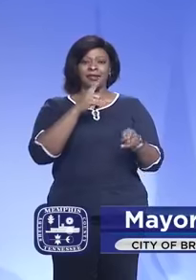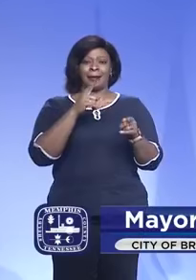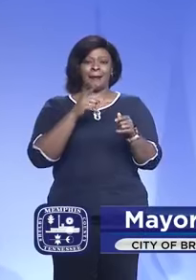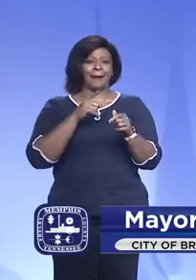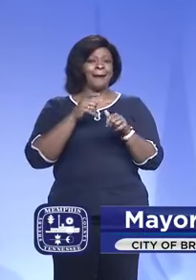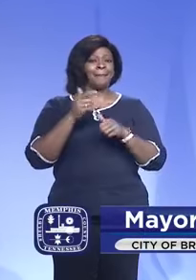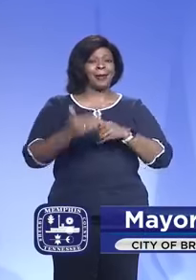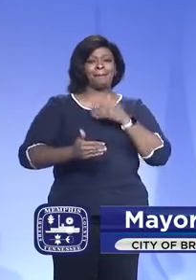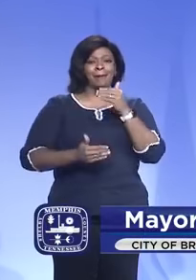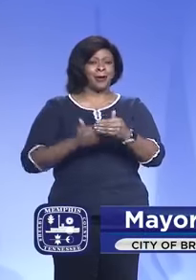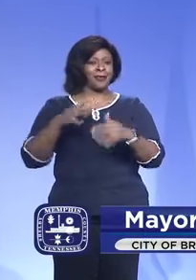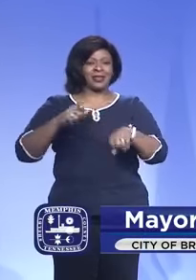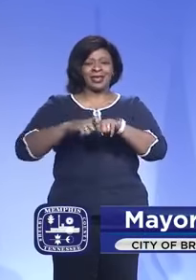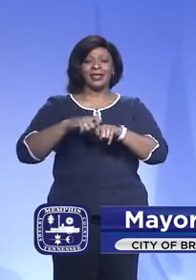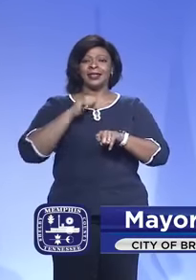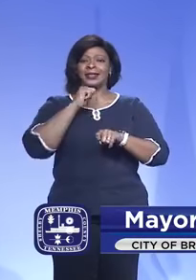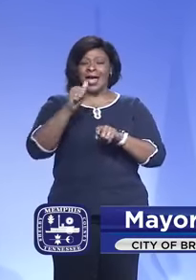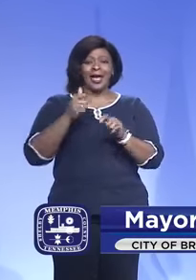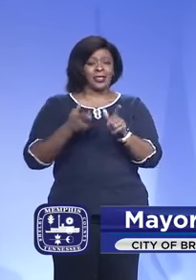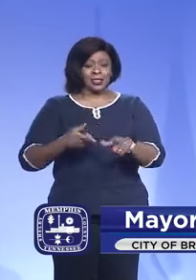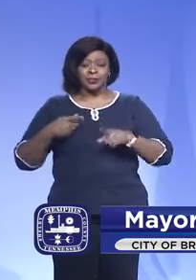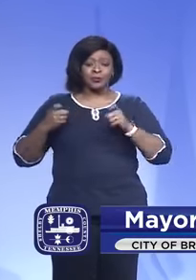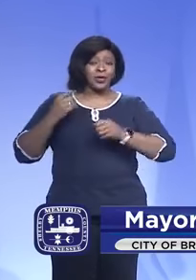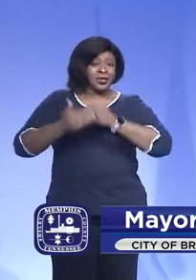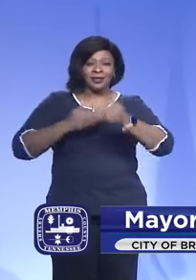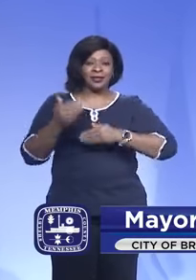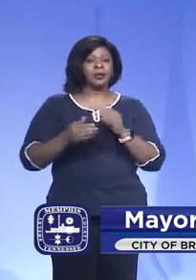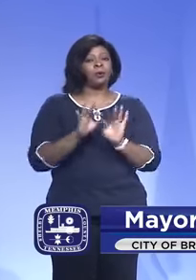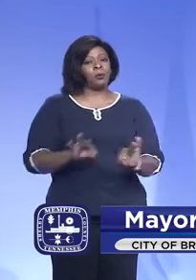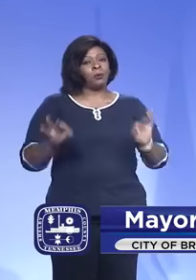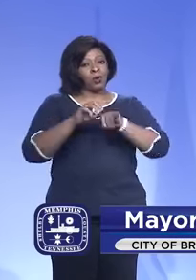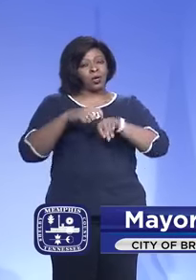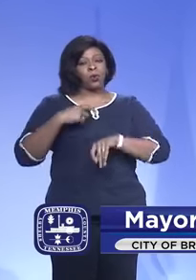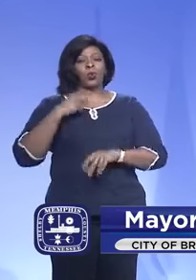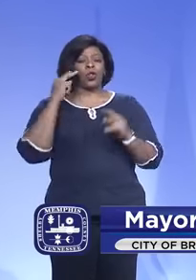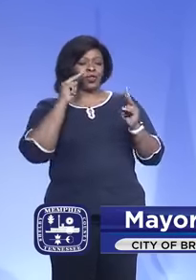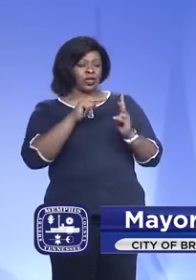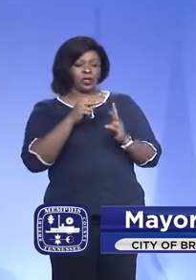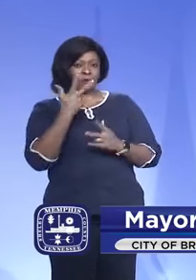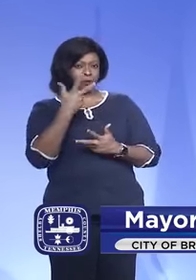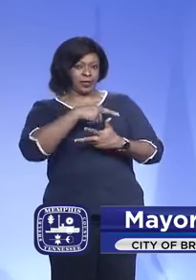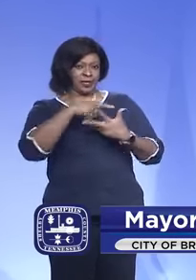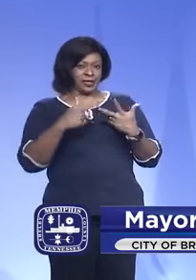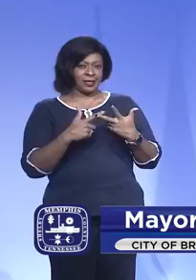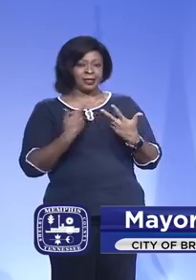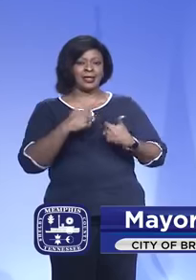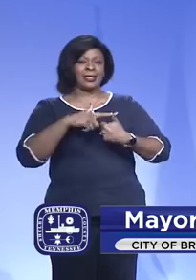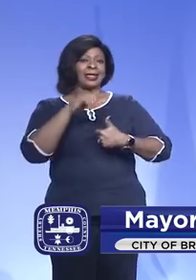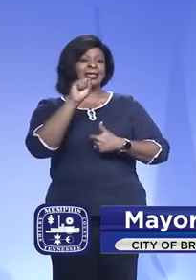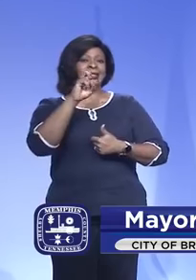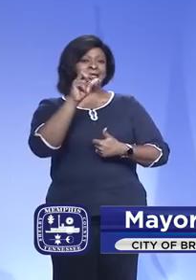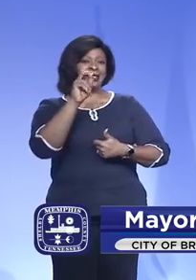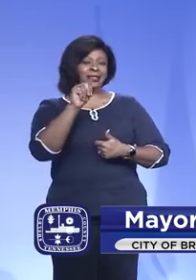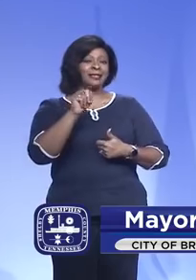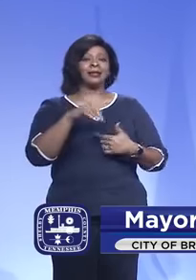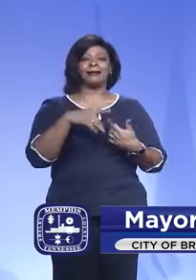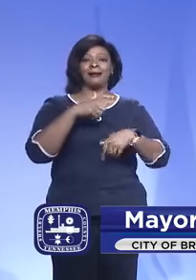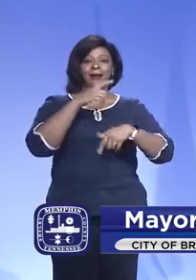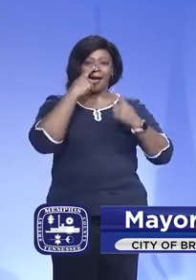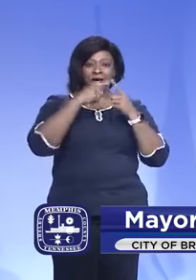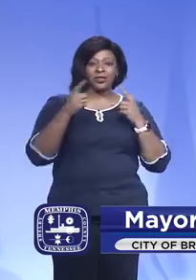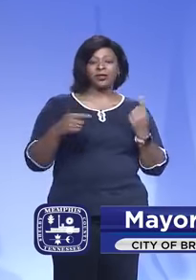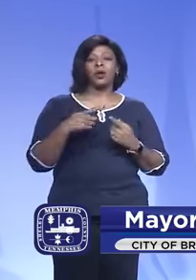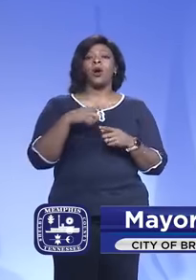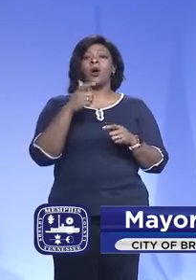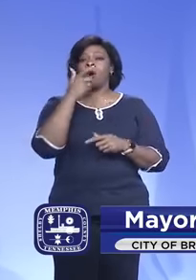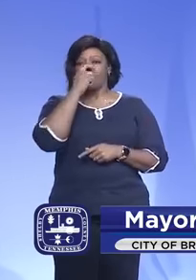It's not a sprint. And as we get into a very, very critical point, we look at a triple threat: seasonal allergies, cold and flu season, as